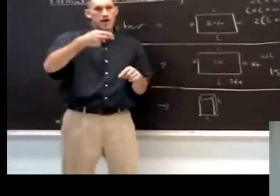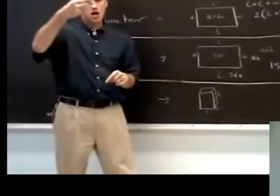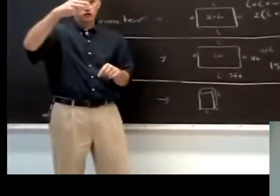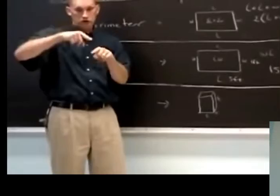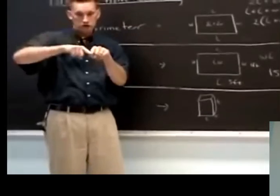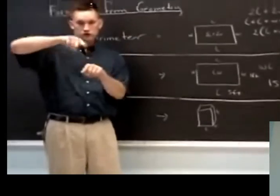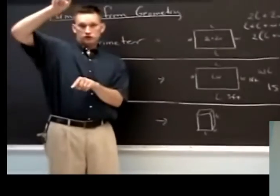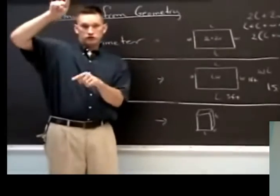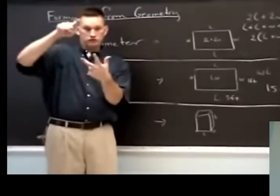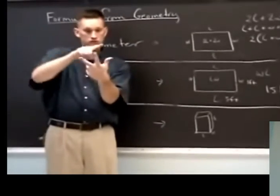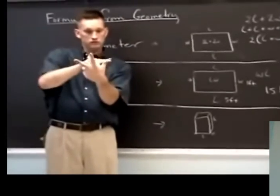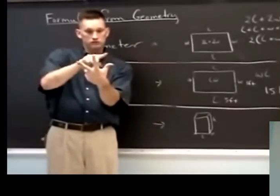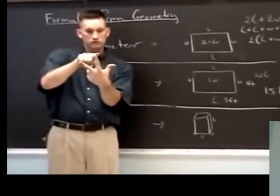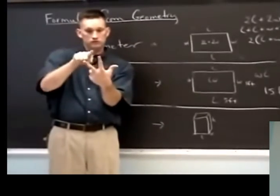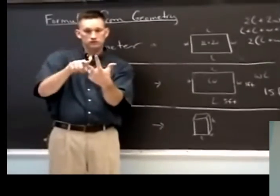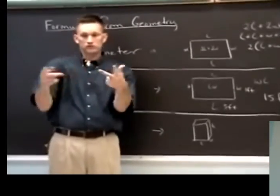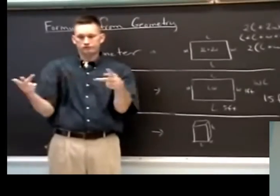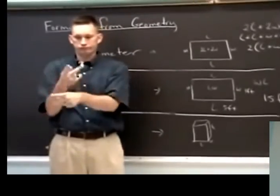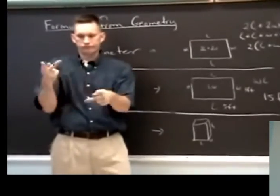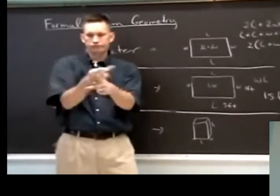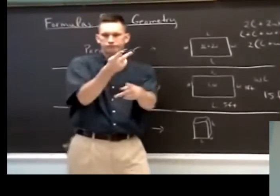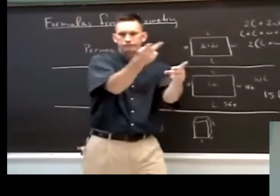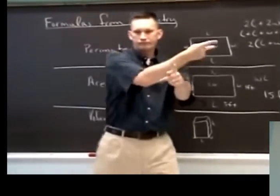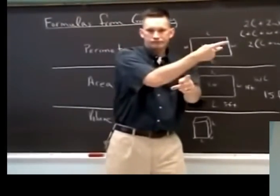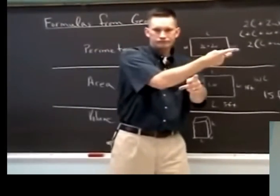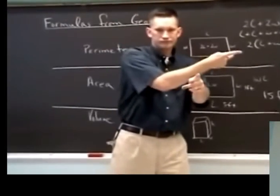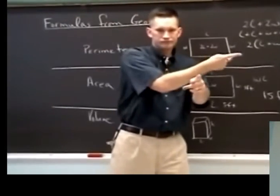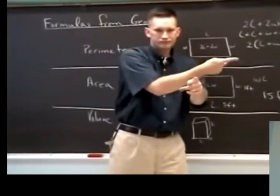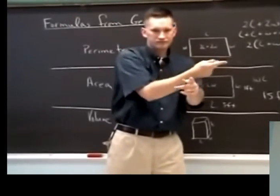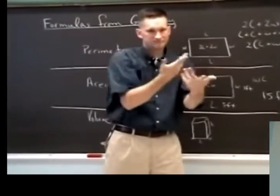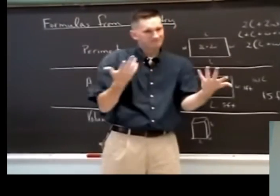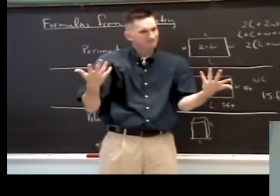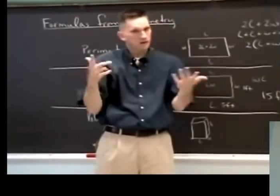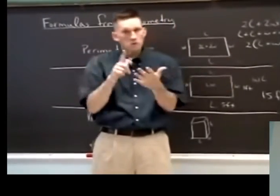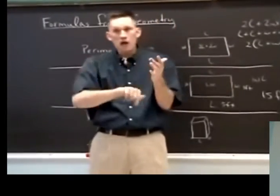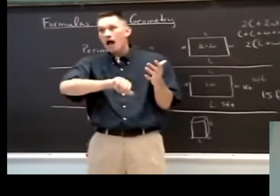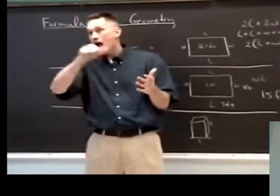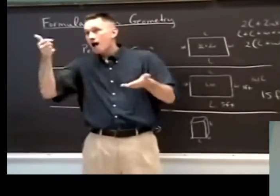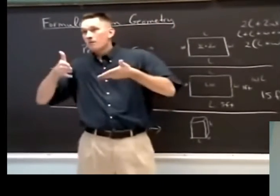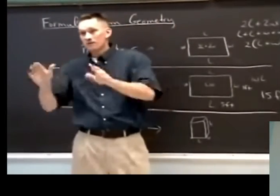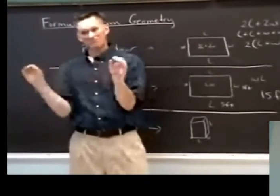So again, the length times the width times the height.